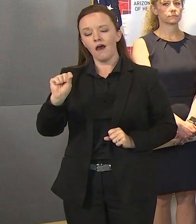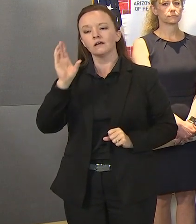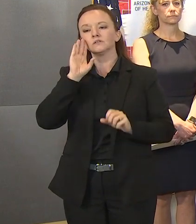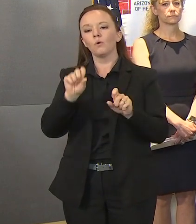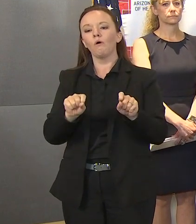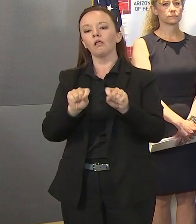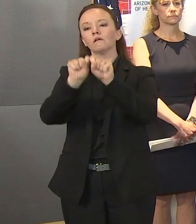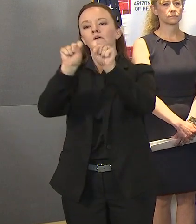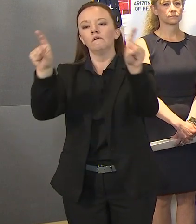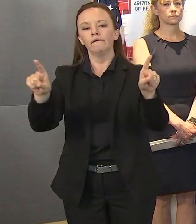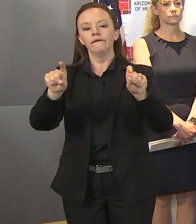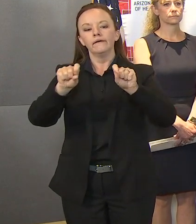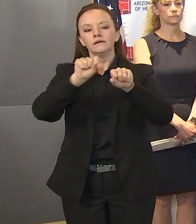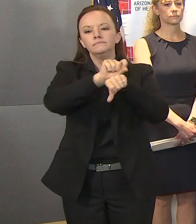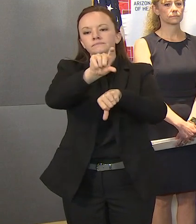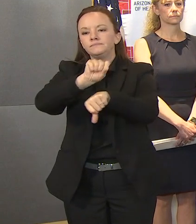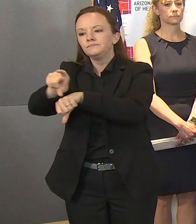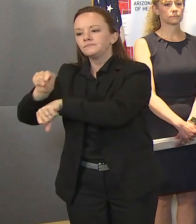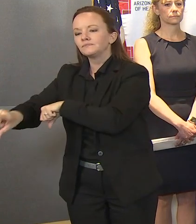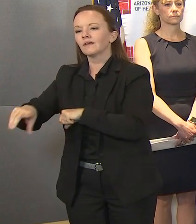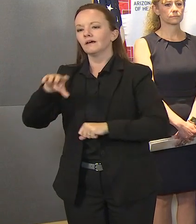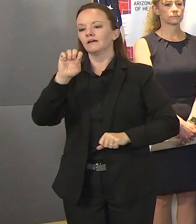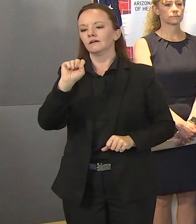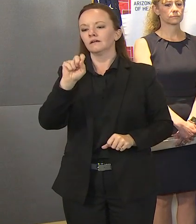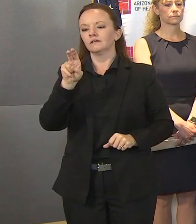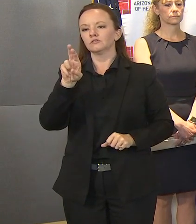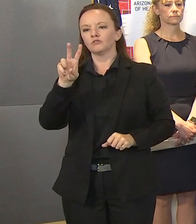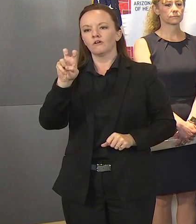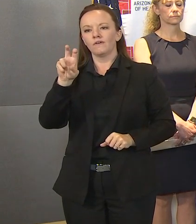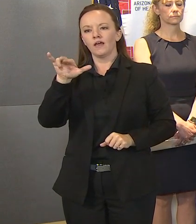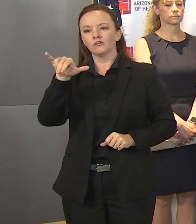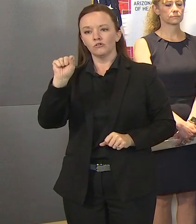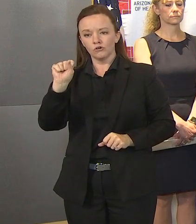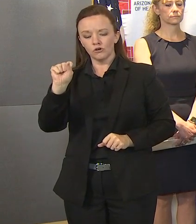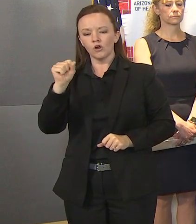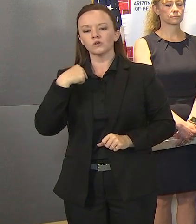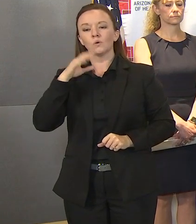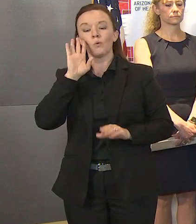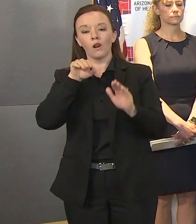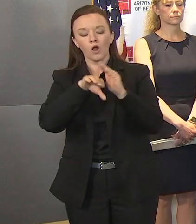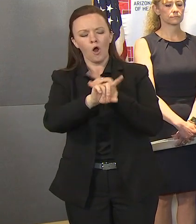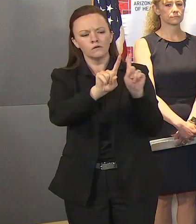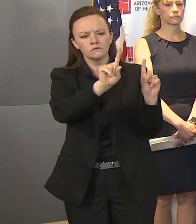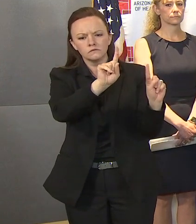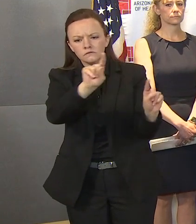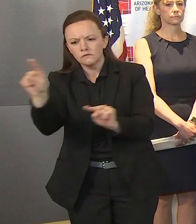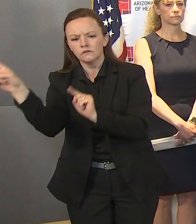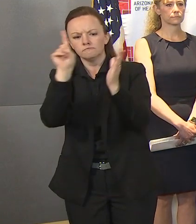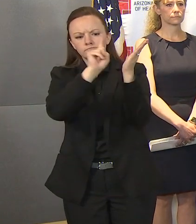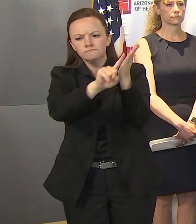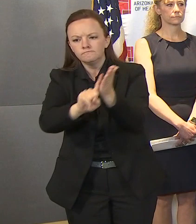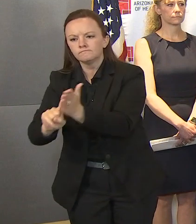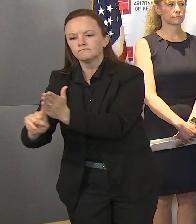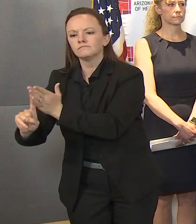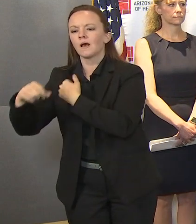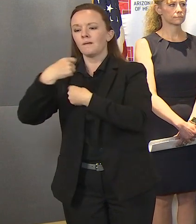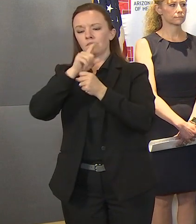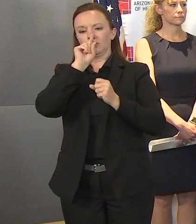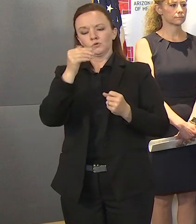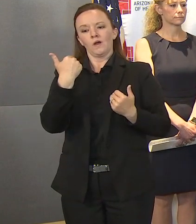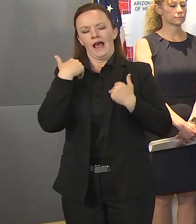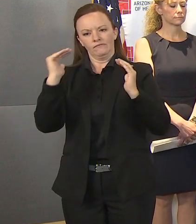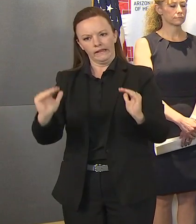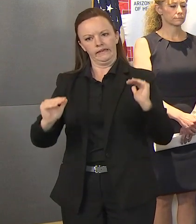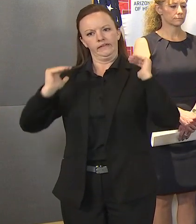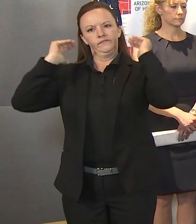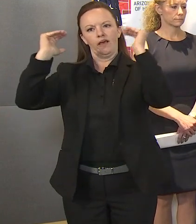surveyors to confirm enhanced infection control protocols are in place for vulnerable populations at